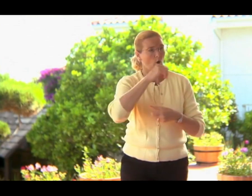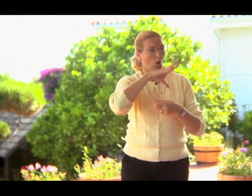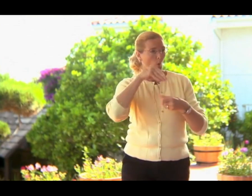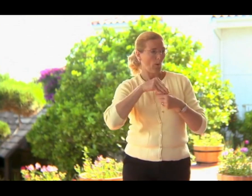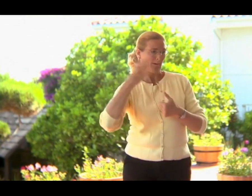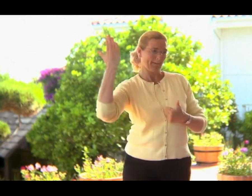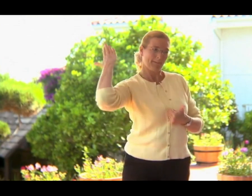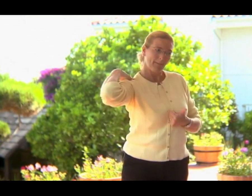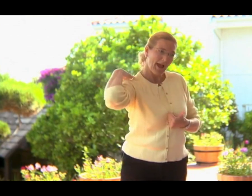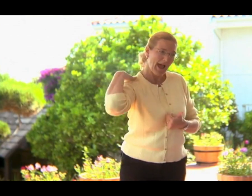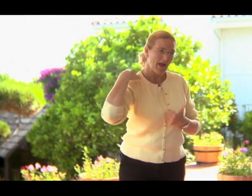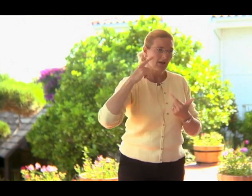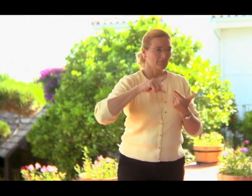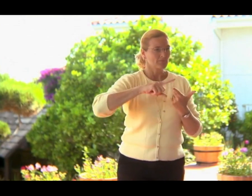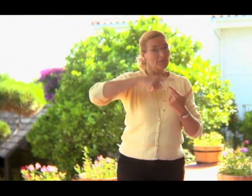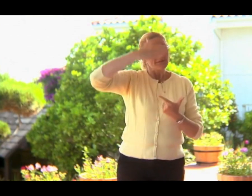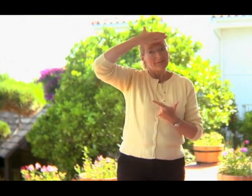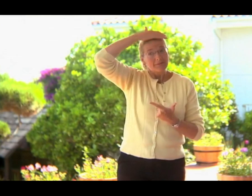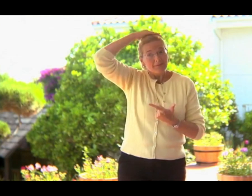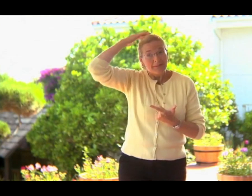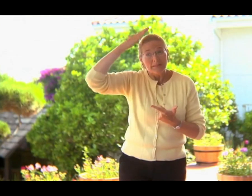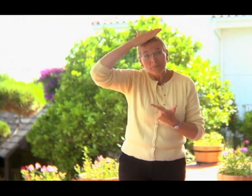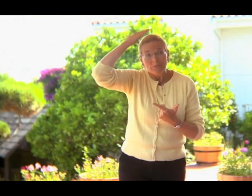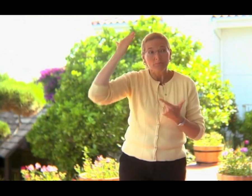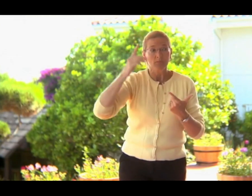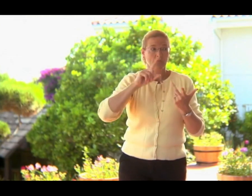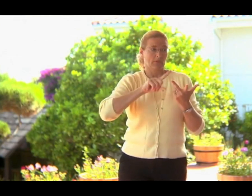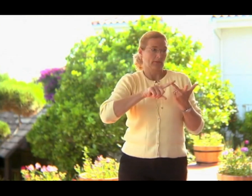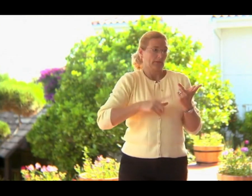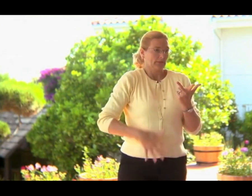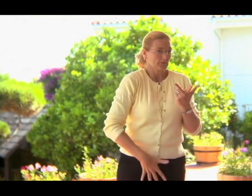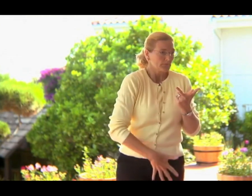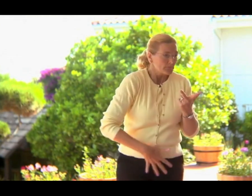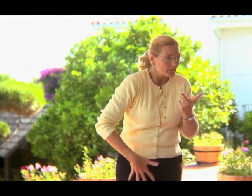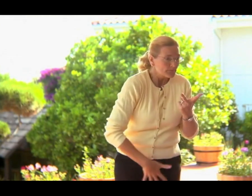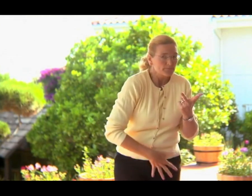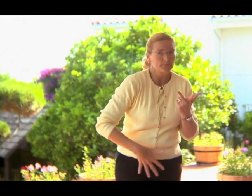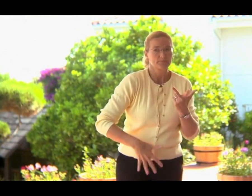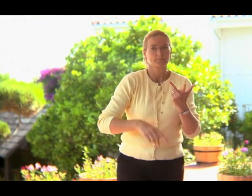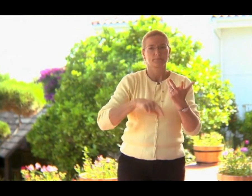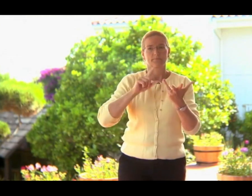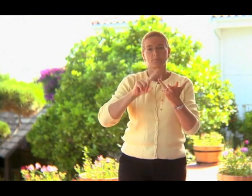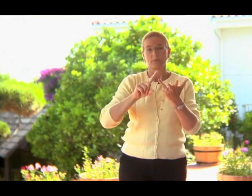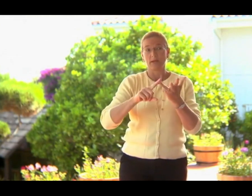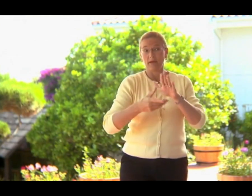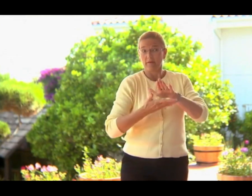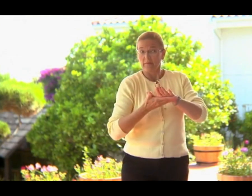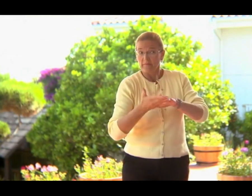Don't forget to check all your skin, including your back, scalp, genital area, and your feet.